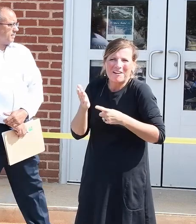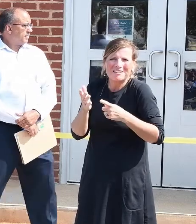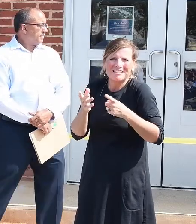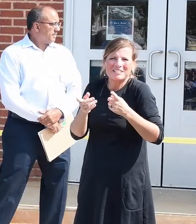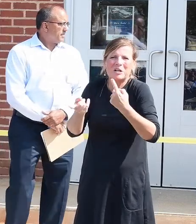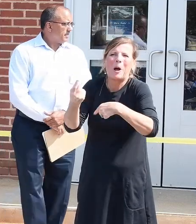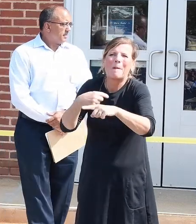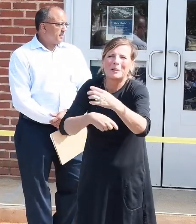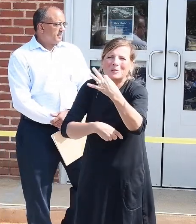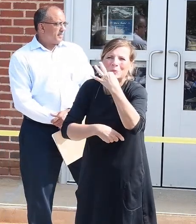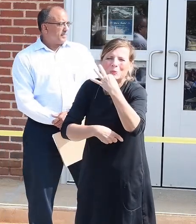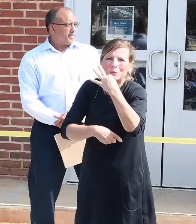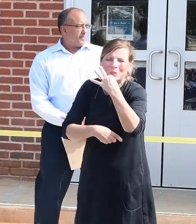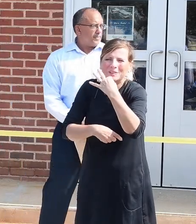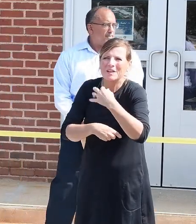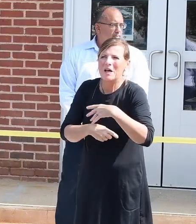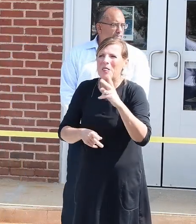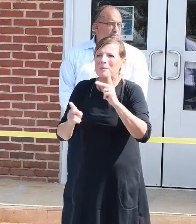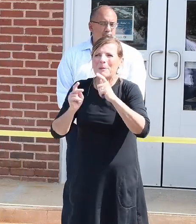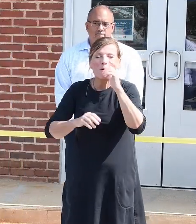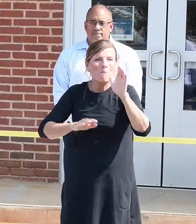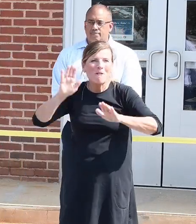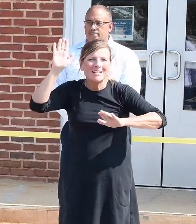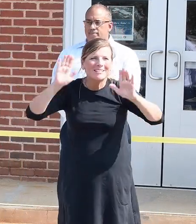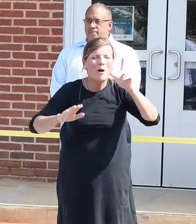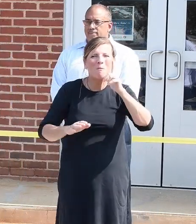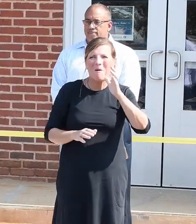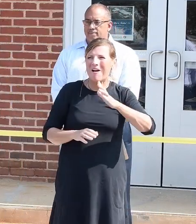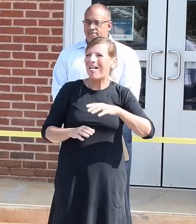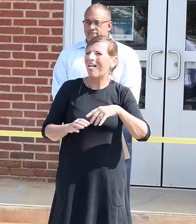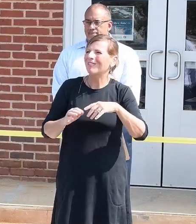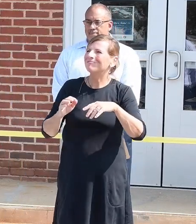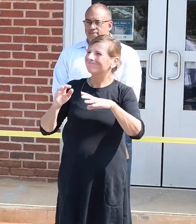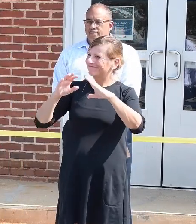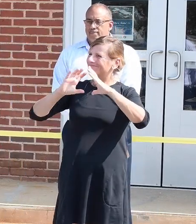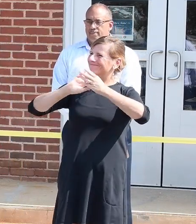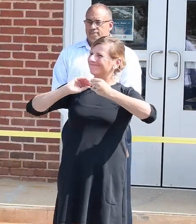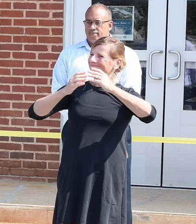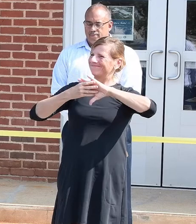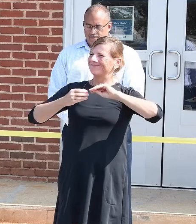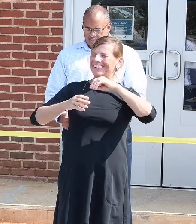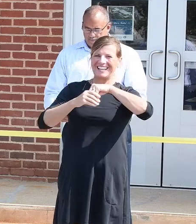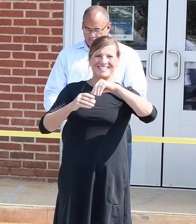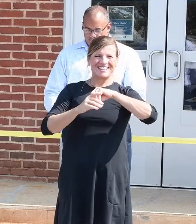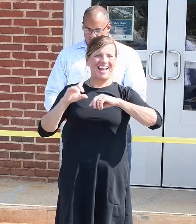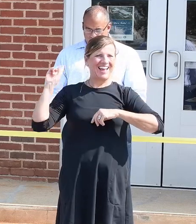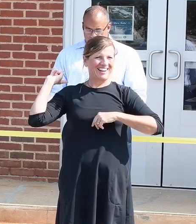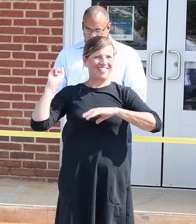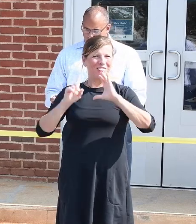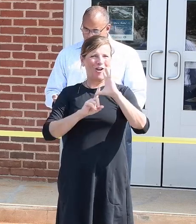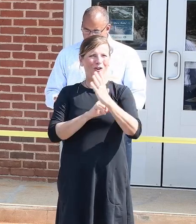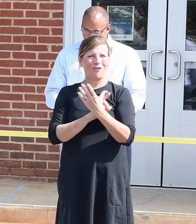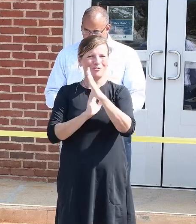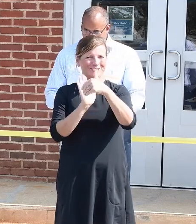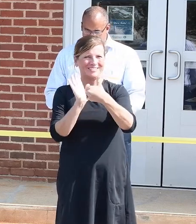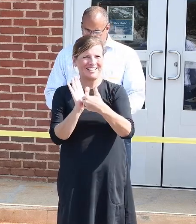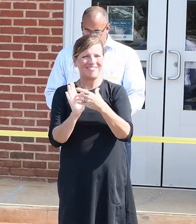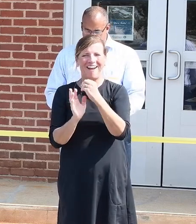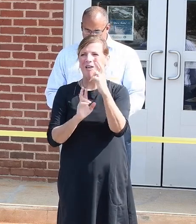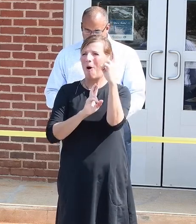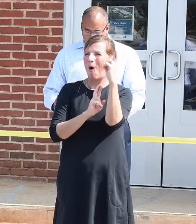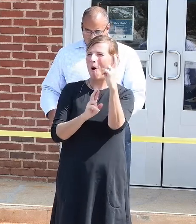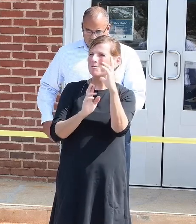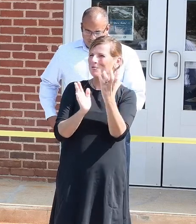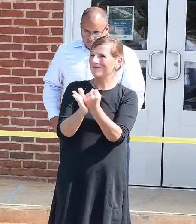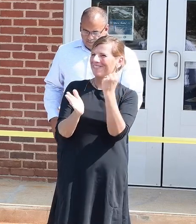those people who raised their hands are going to be telling these stories today inside the Cultural Center, and I hope that you take